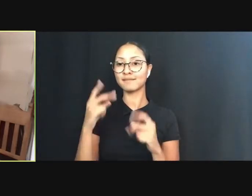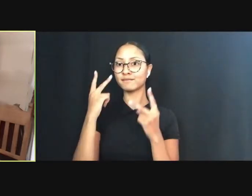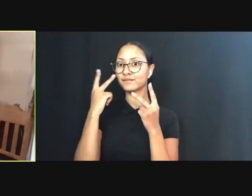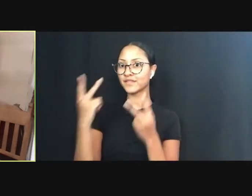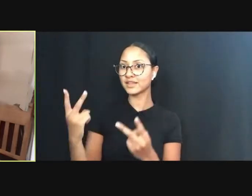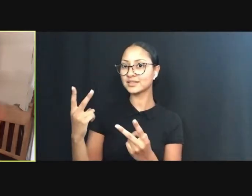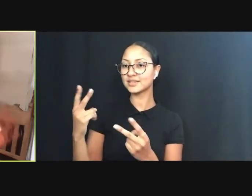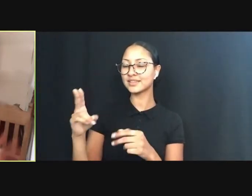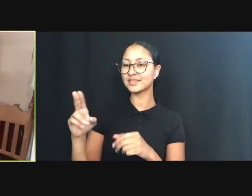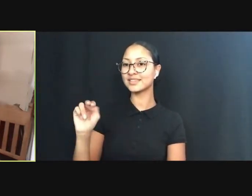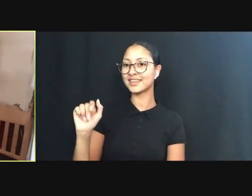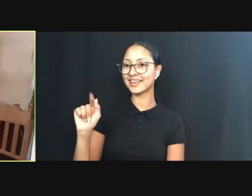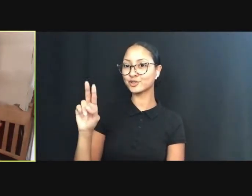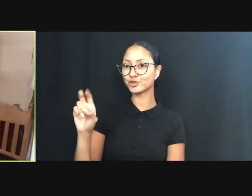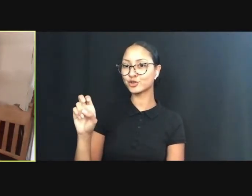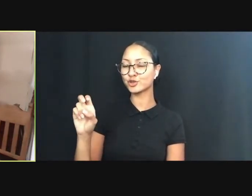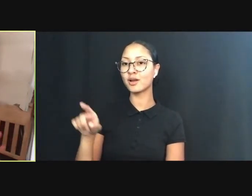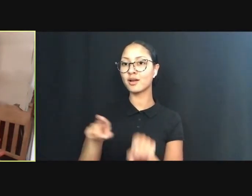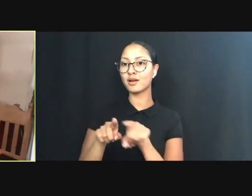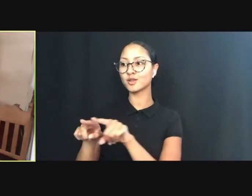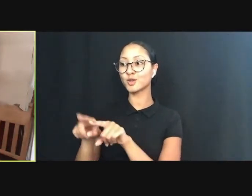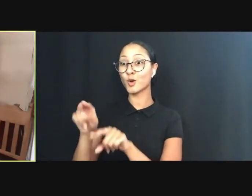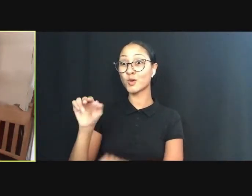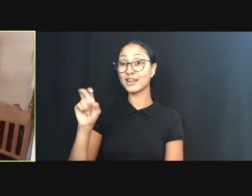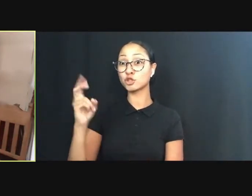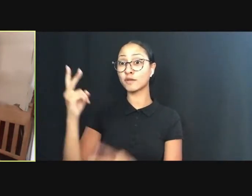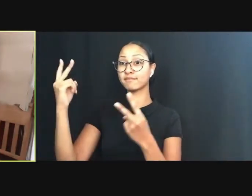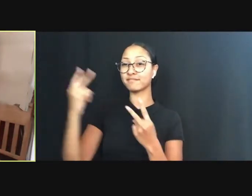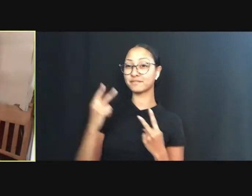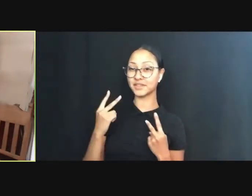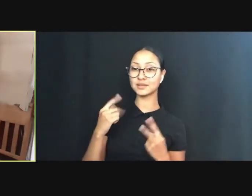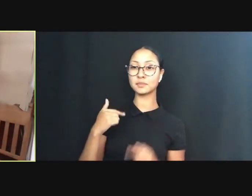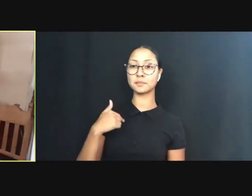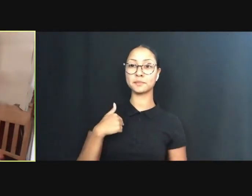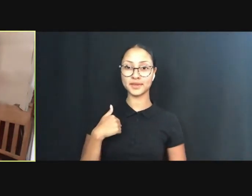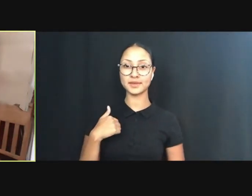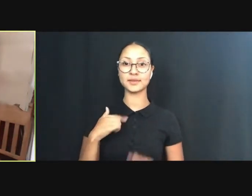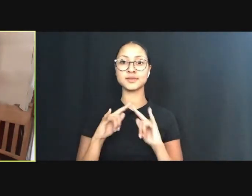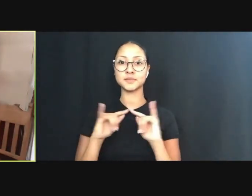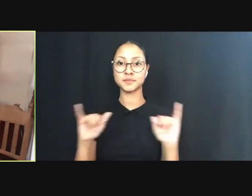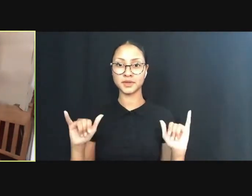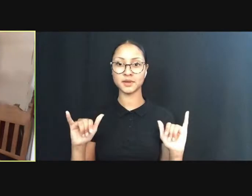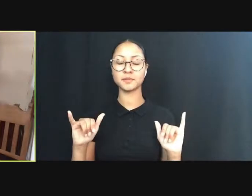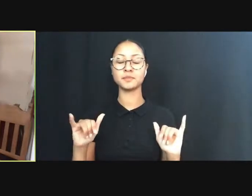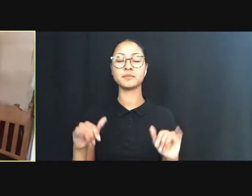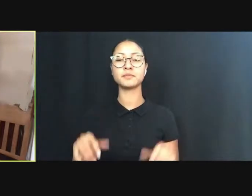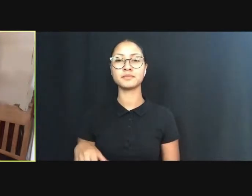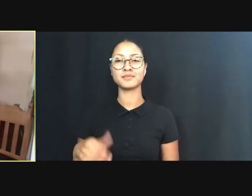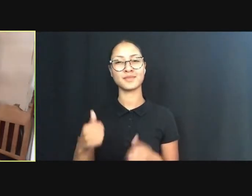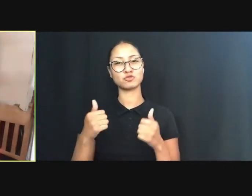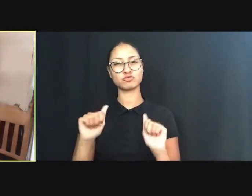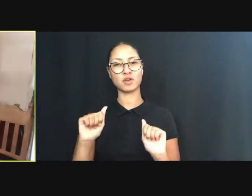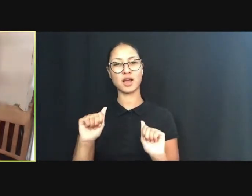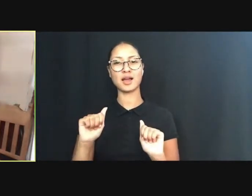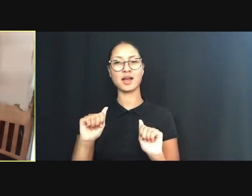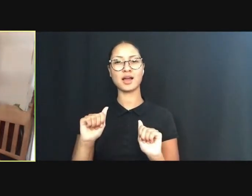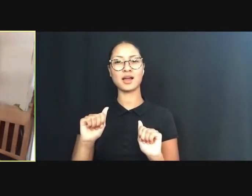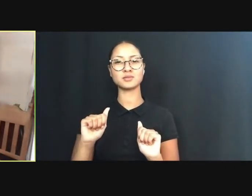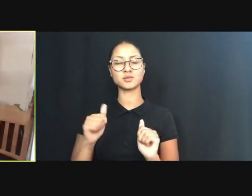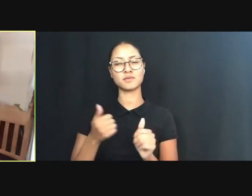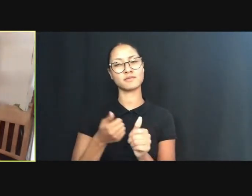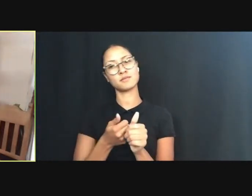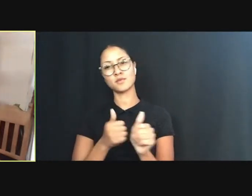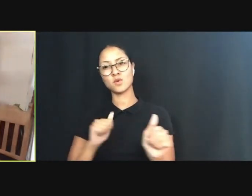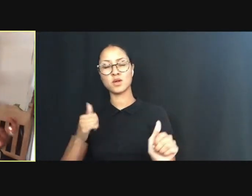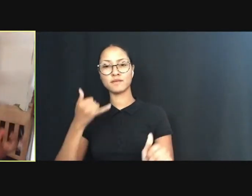that has nothing, as much as possible, to, you know, not have my phone guiding me or telling me what to do